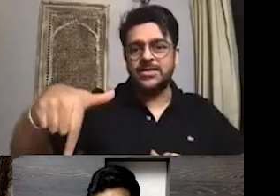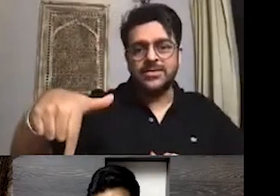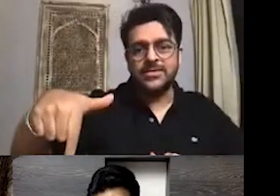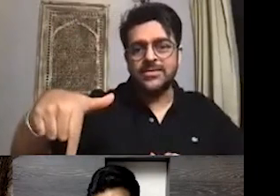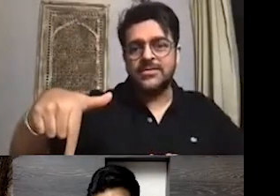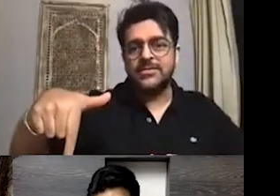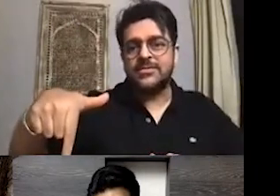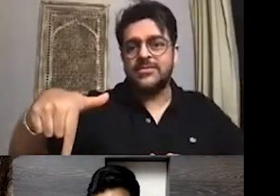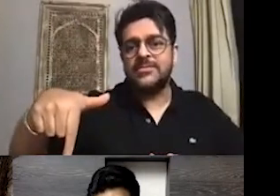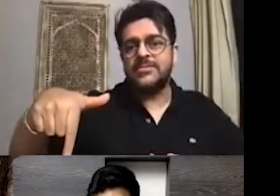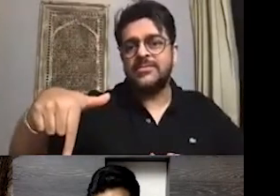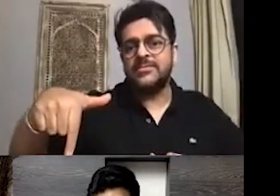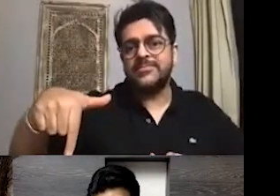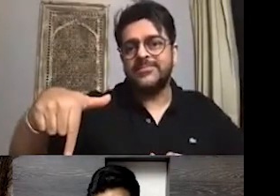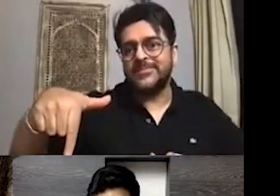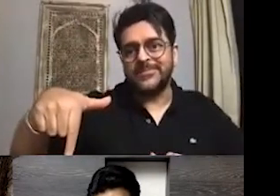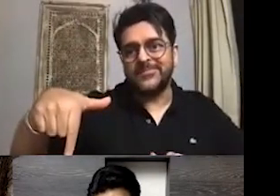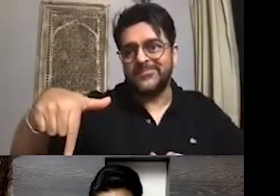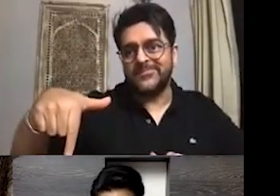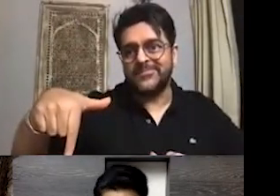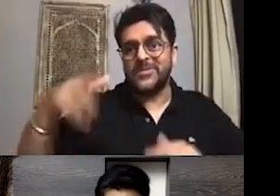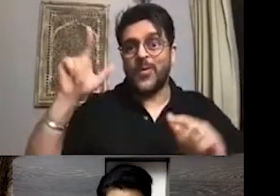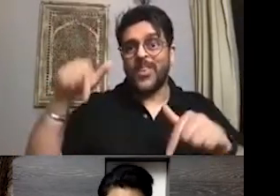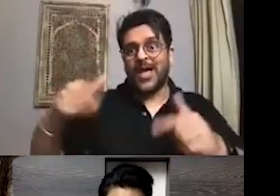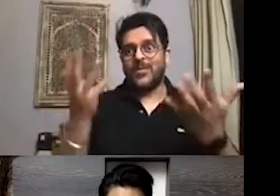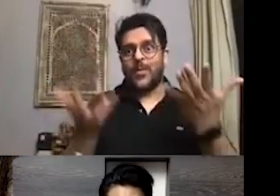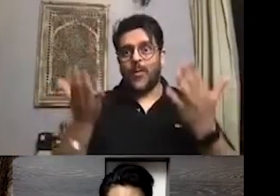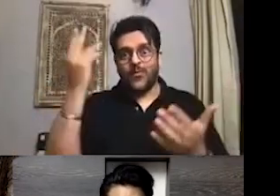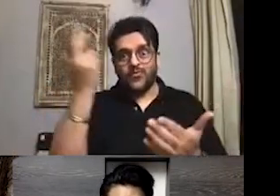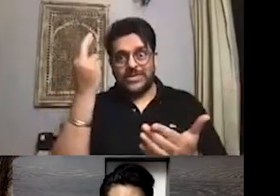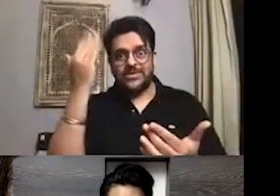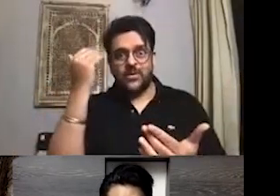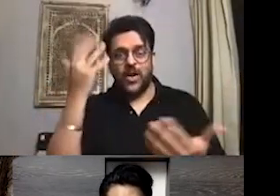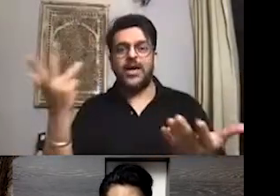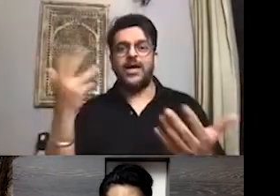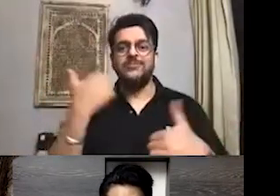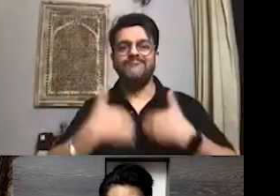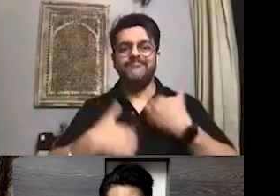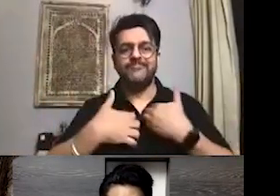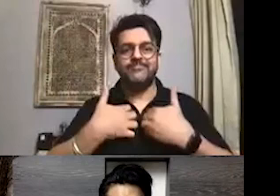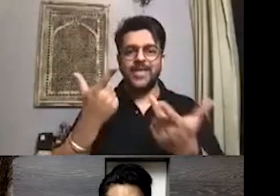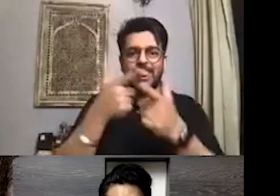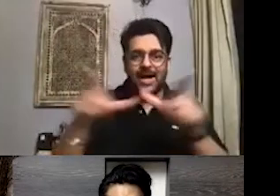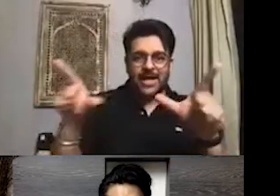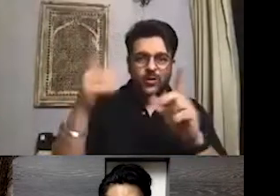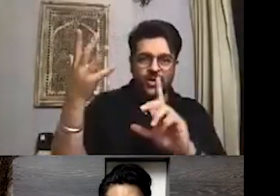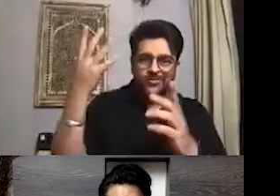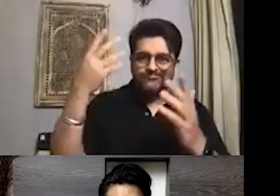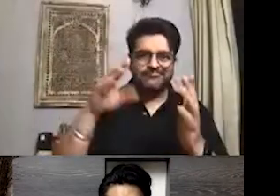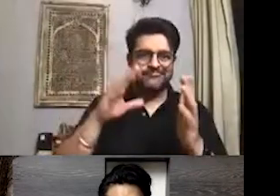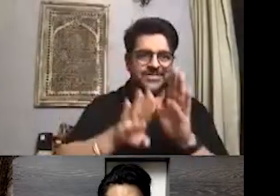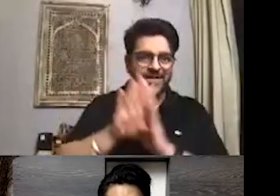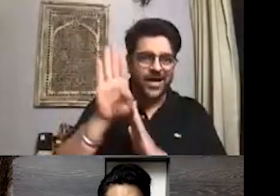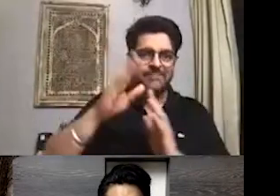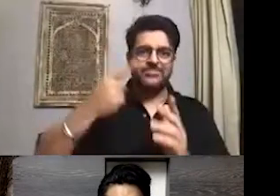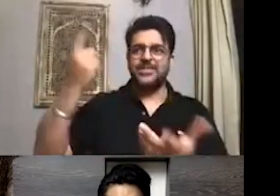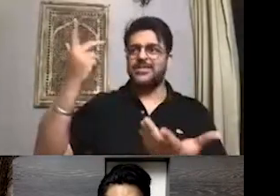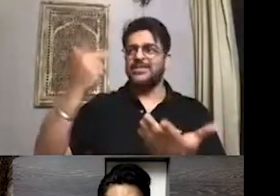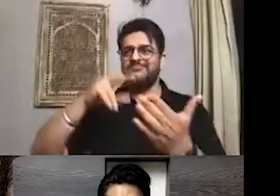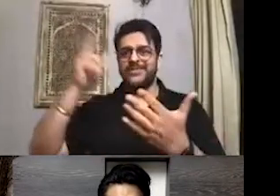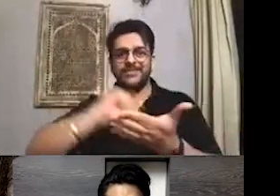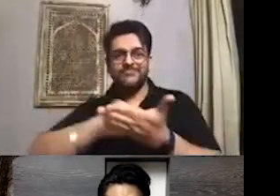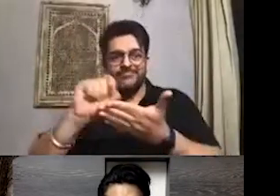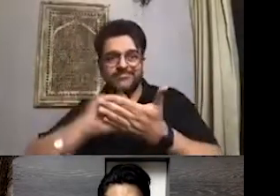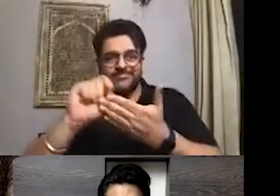children do not learn sign language. They're not being exposed to sign language in those schools. And this is the reason, our reason is